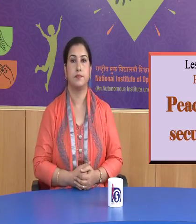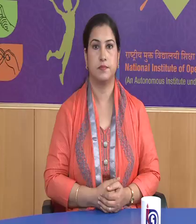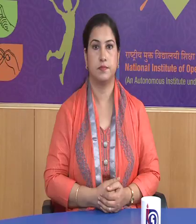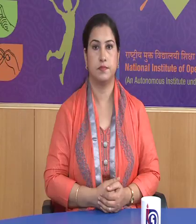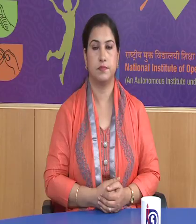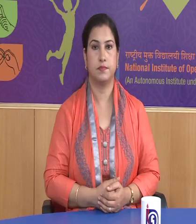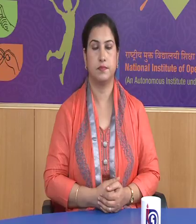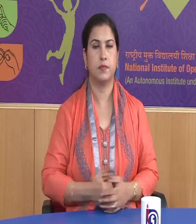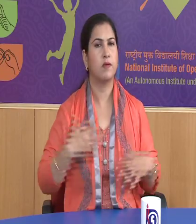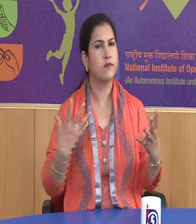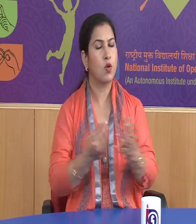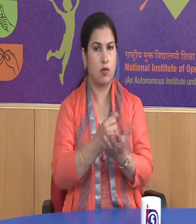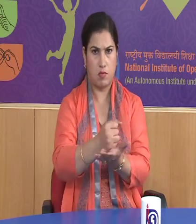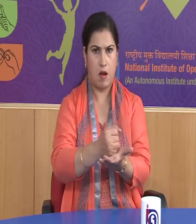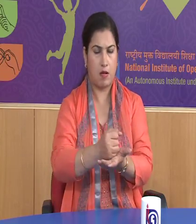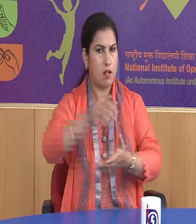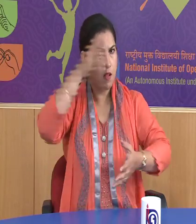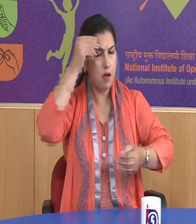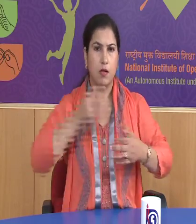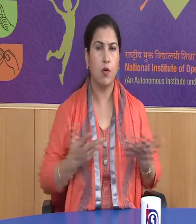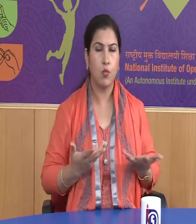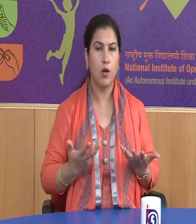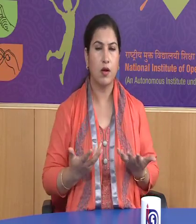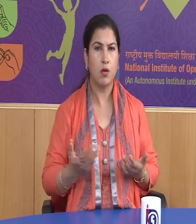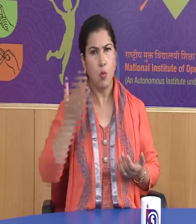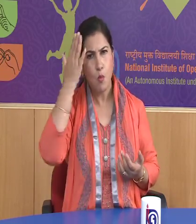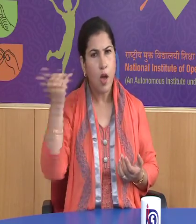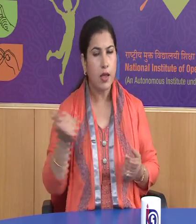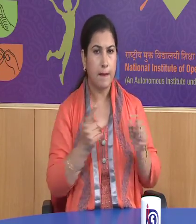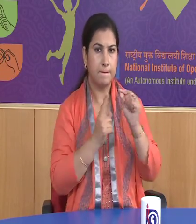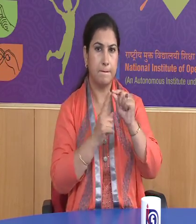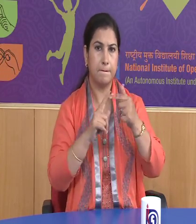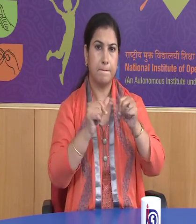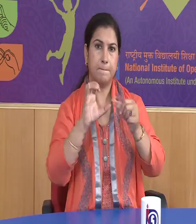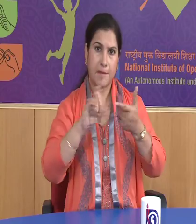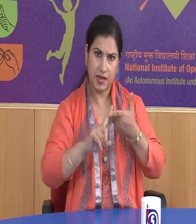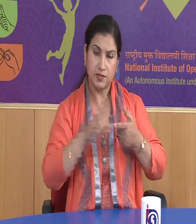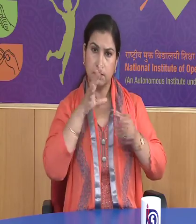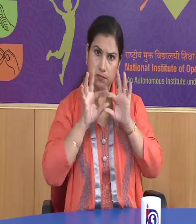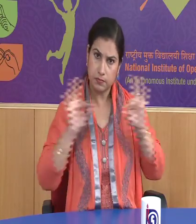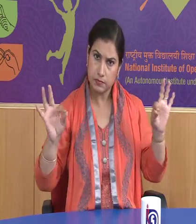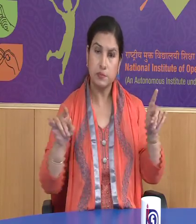We will try to learn why peace and security